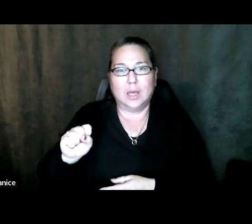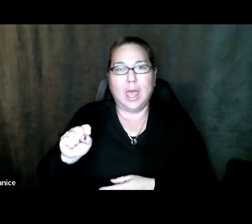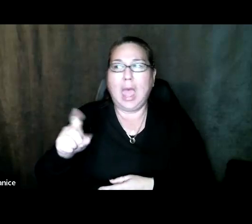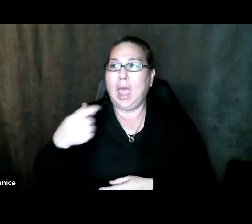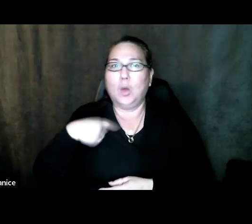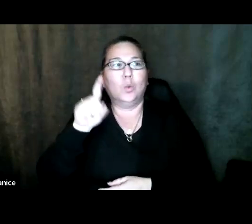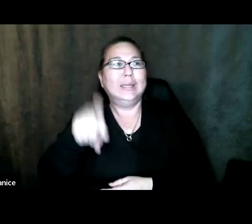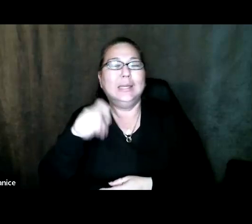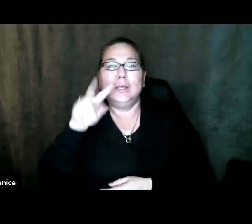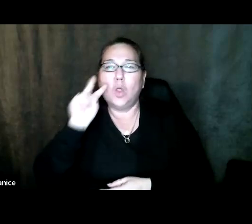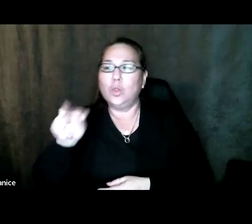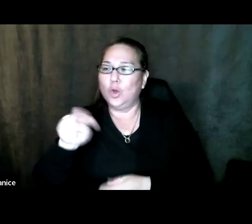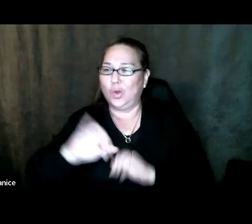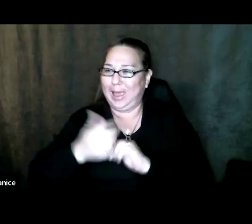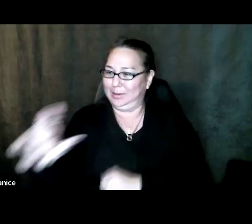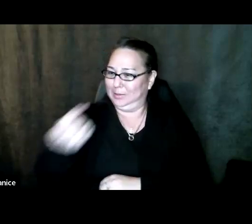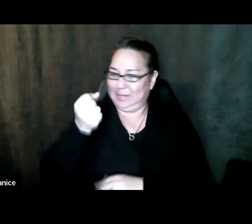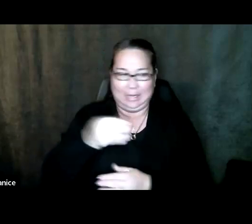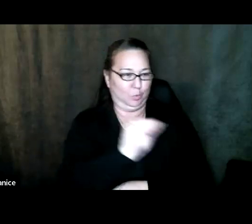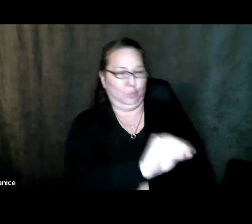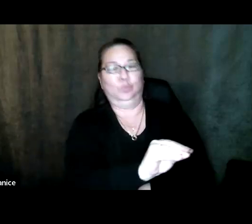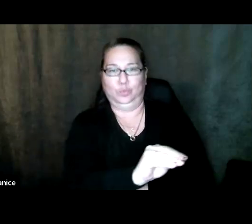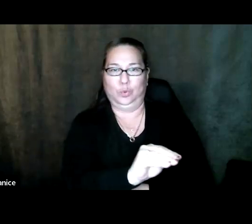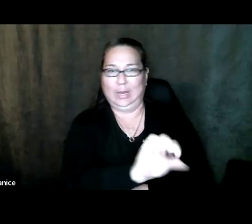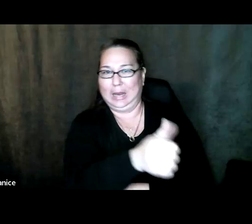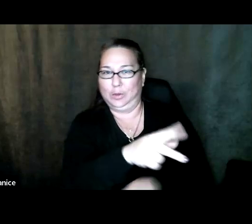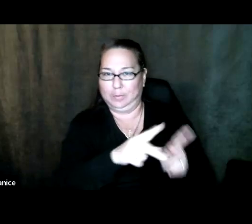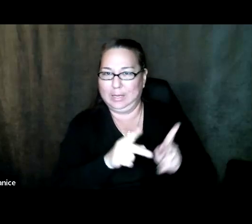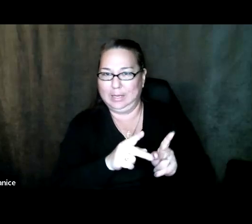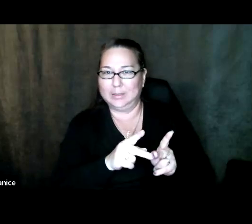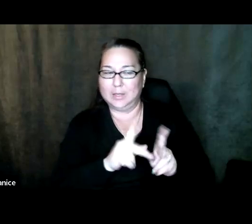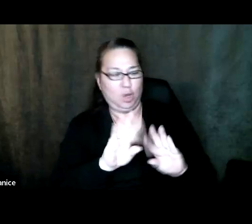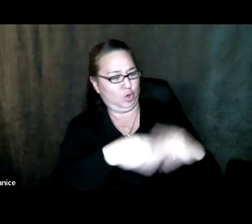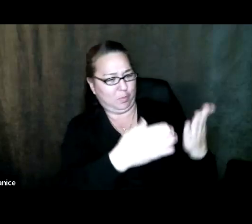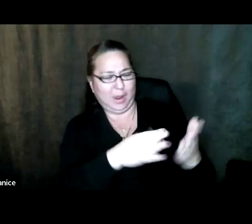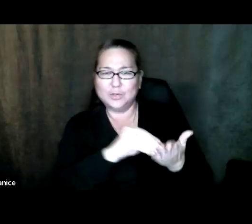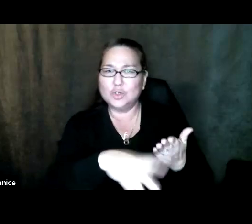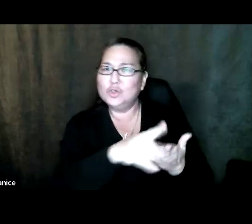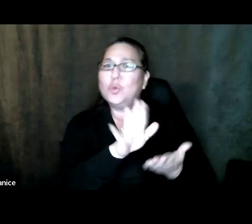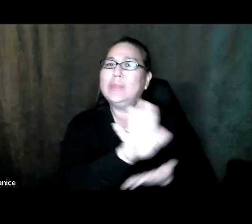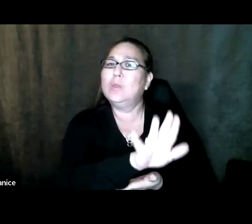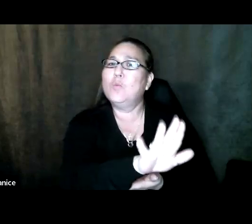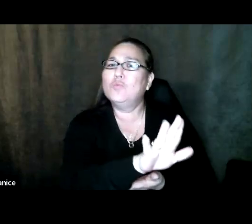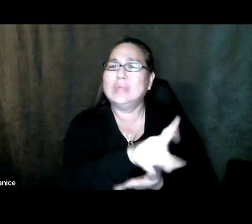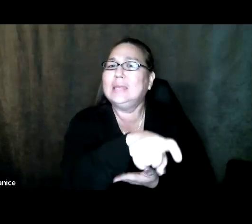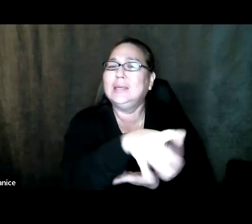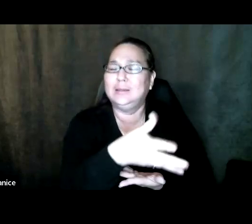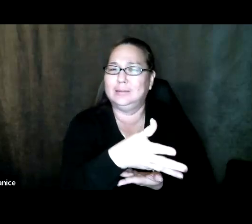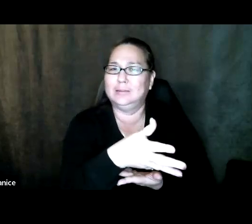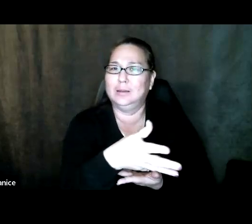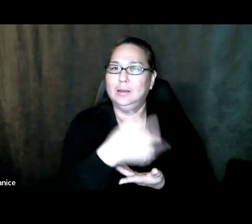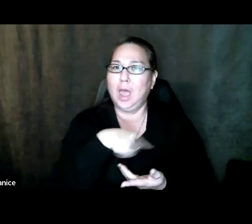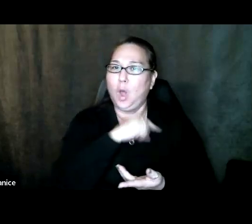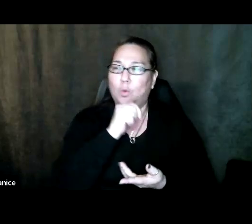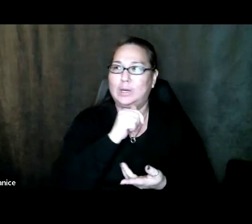it so that our students are getting what they need and not, we don't have enough students to fund the teacher, but we're going to fund the teacher